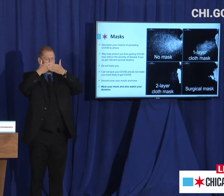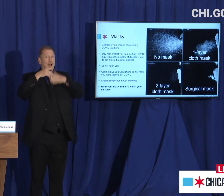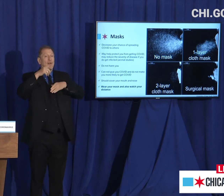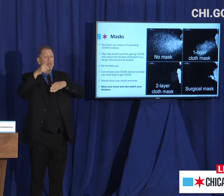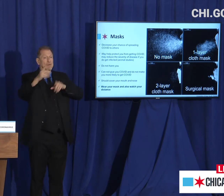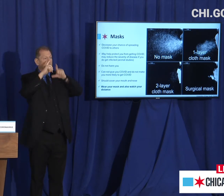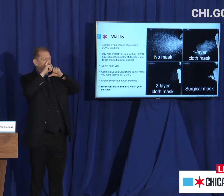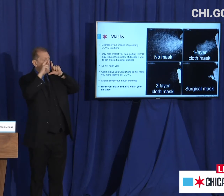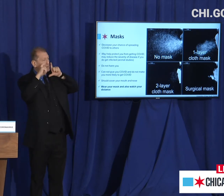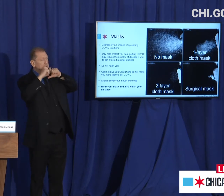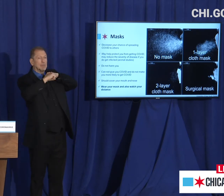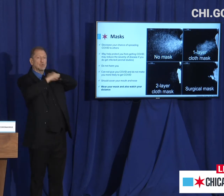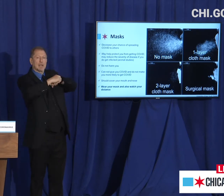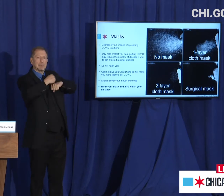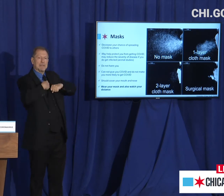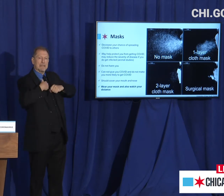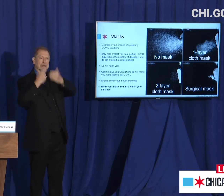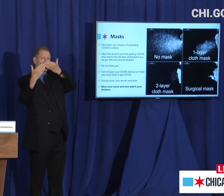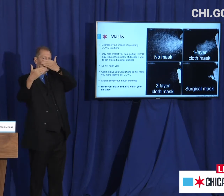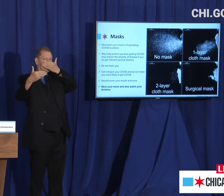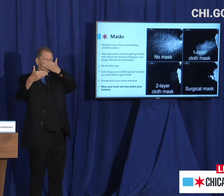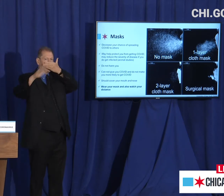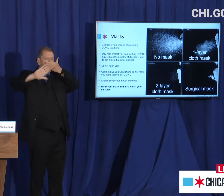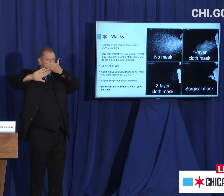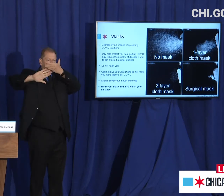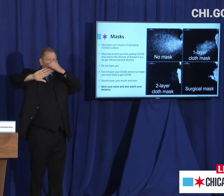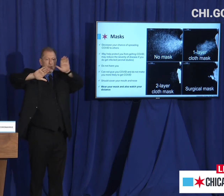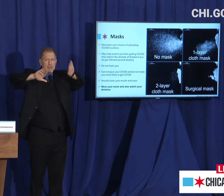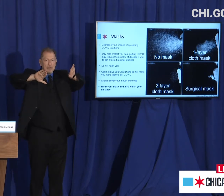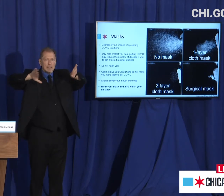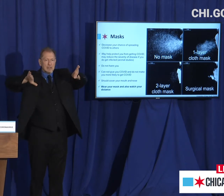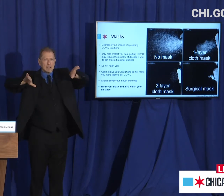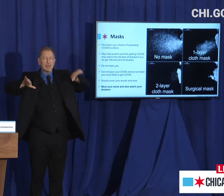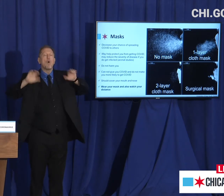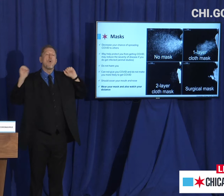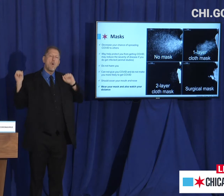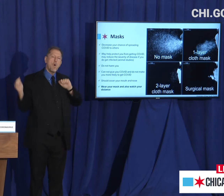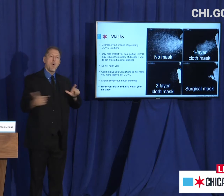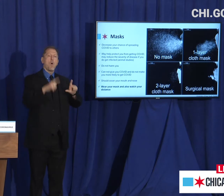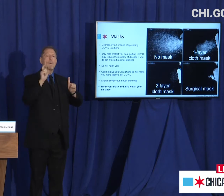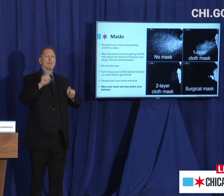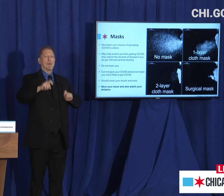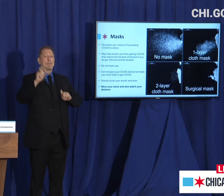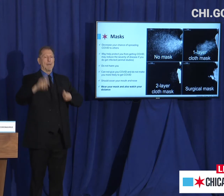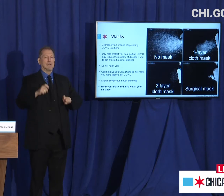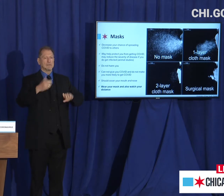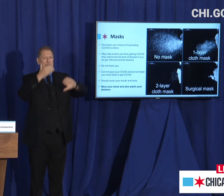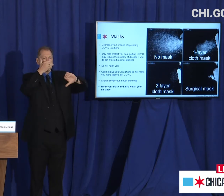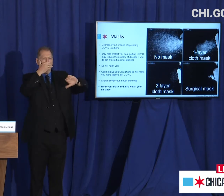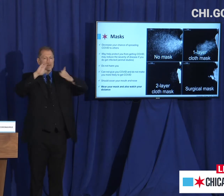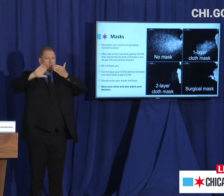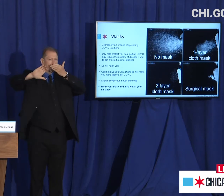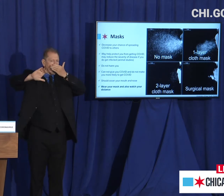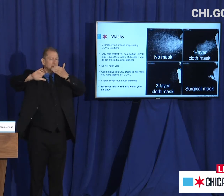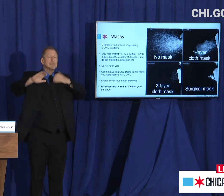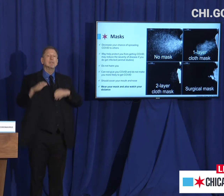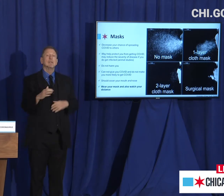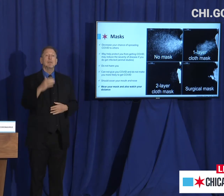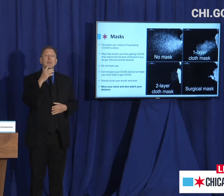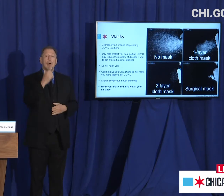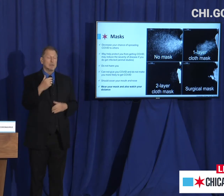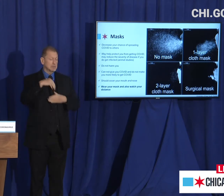protect you. That is why we need everyone wearing masks. And because people can spread COVID before they